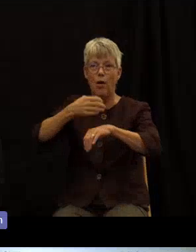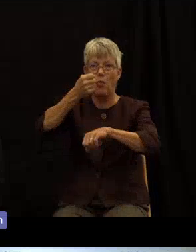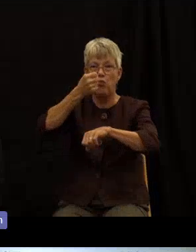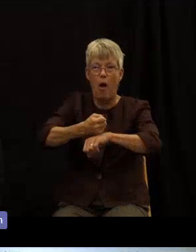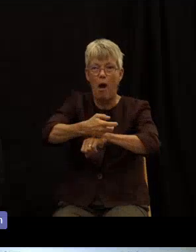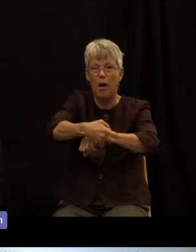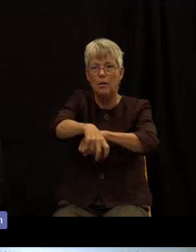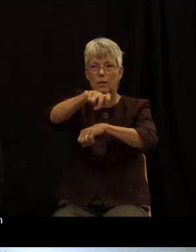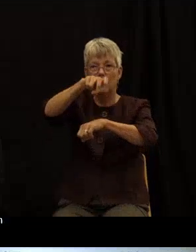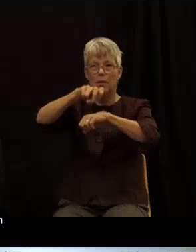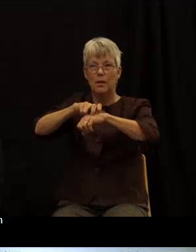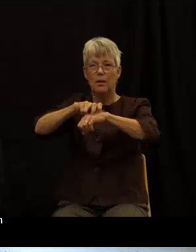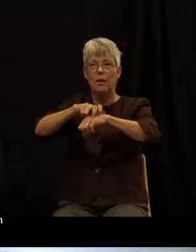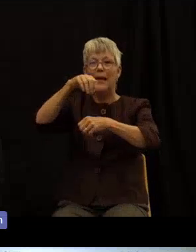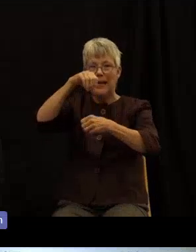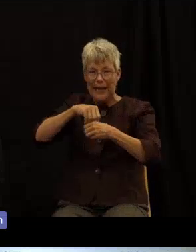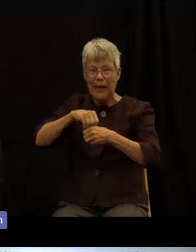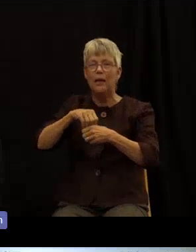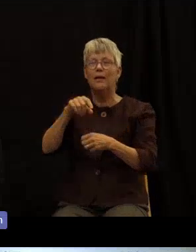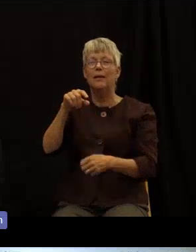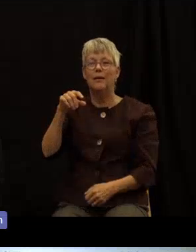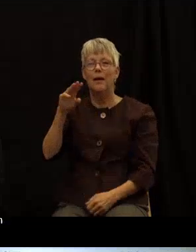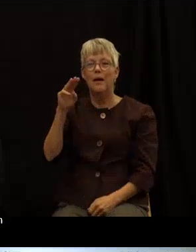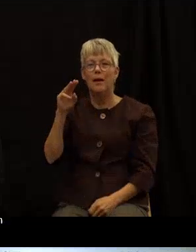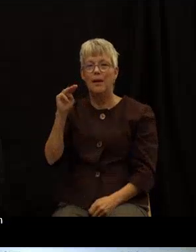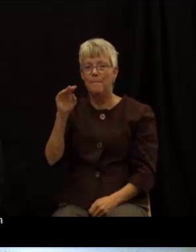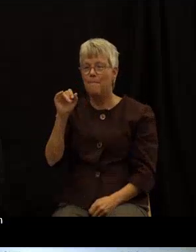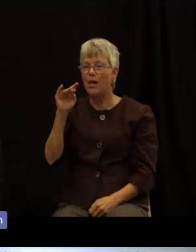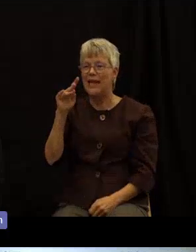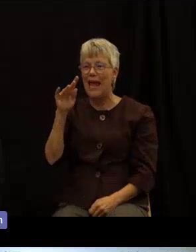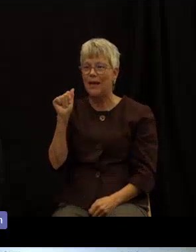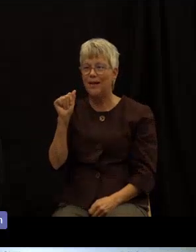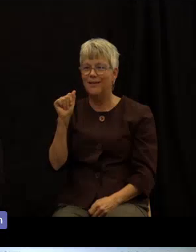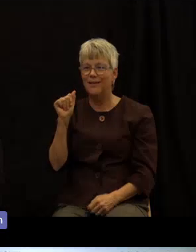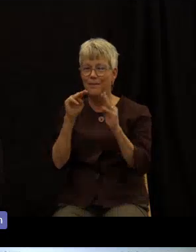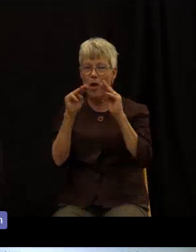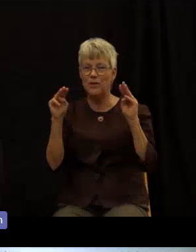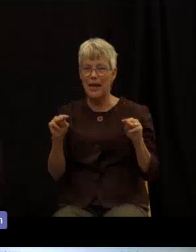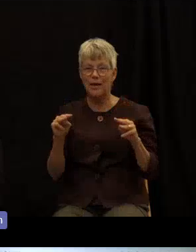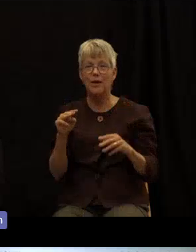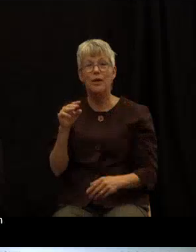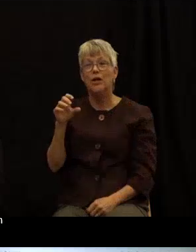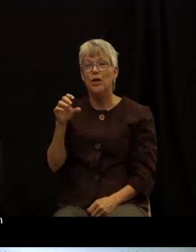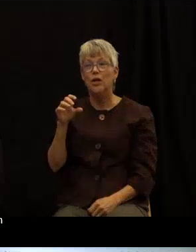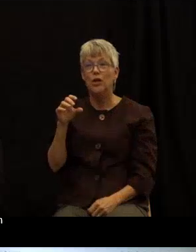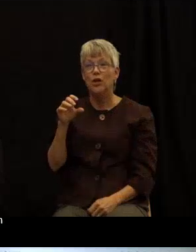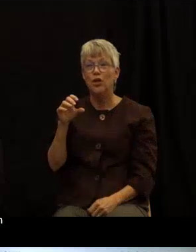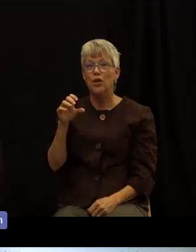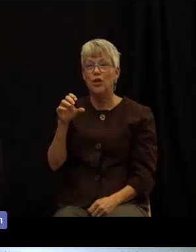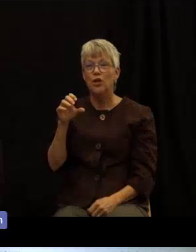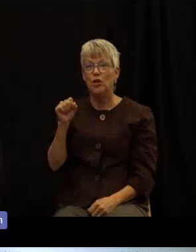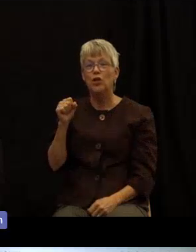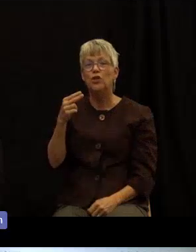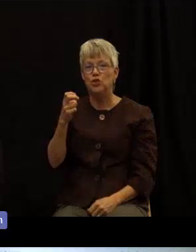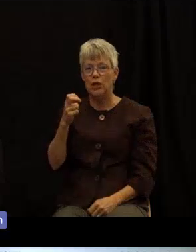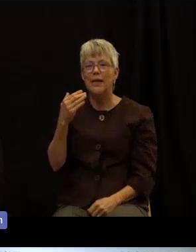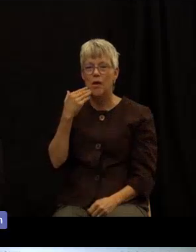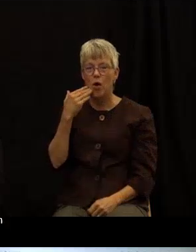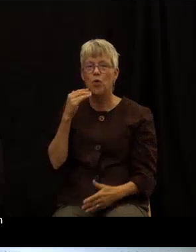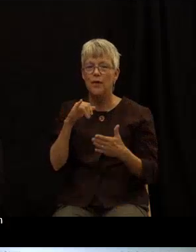in Montana. And she does know that these policies that have